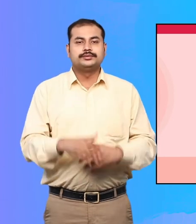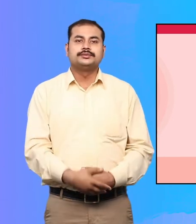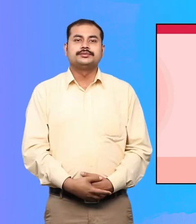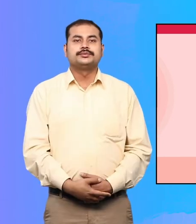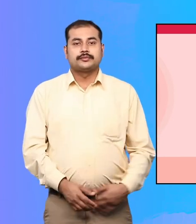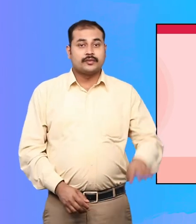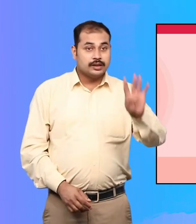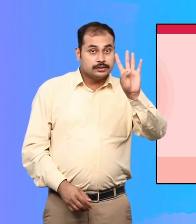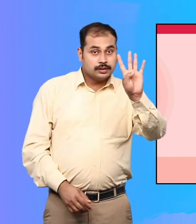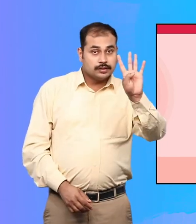4.